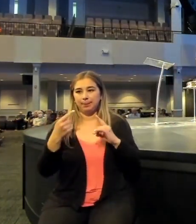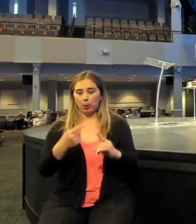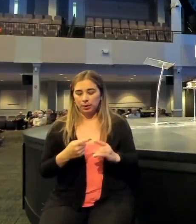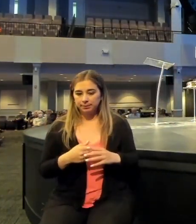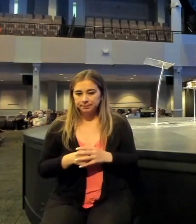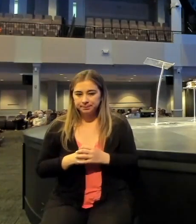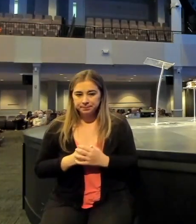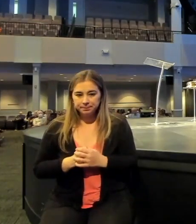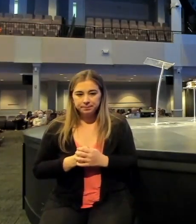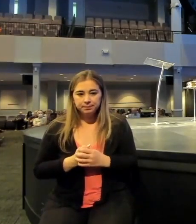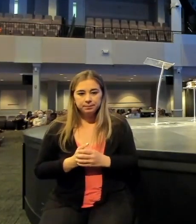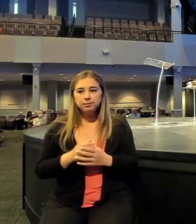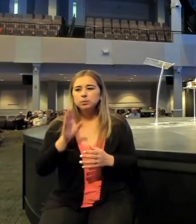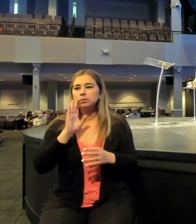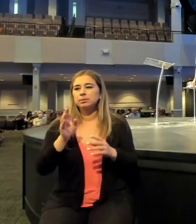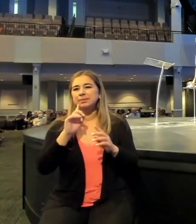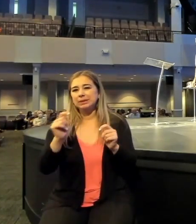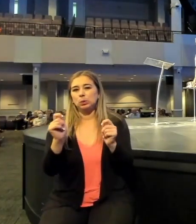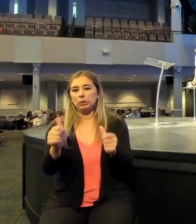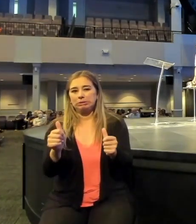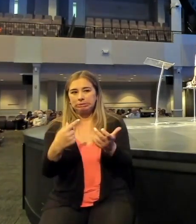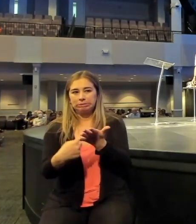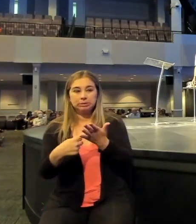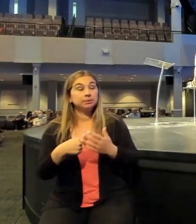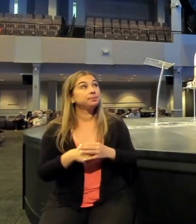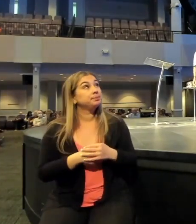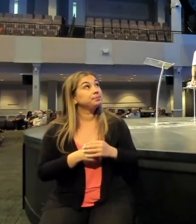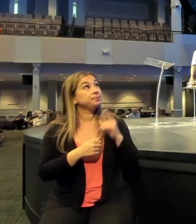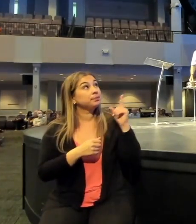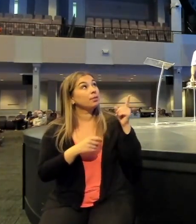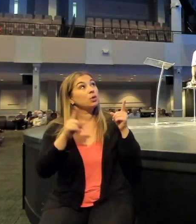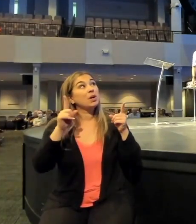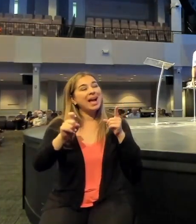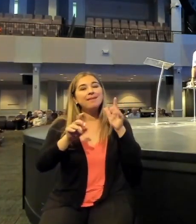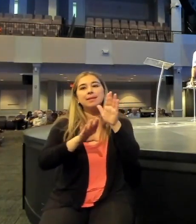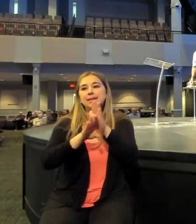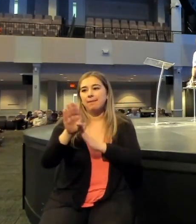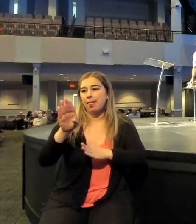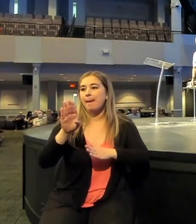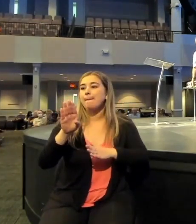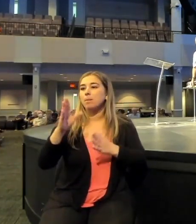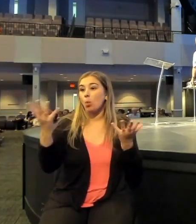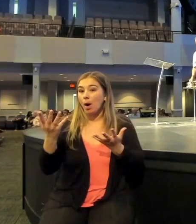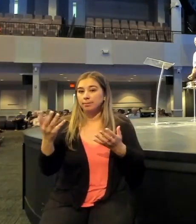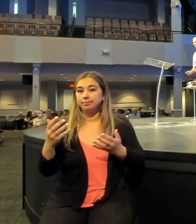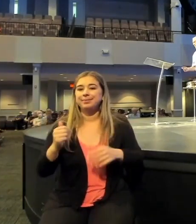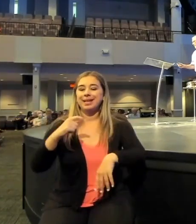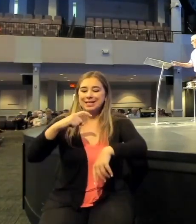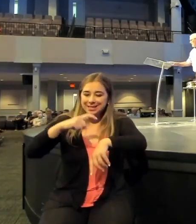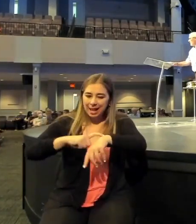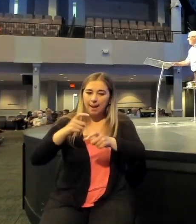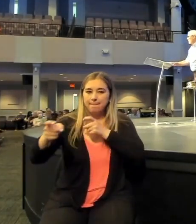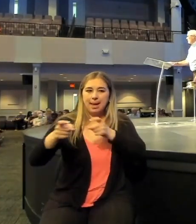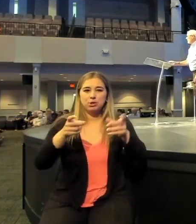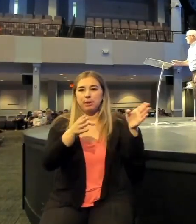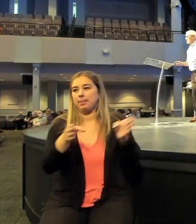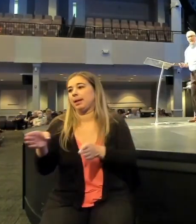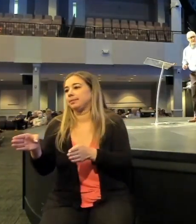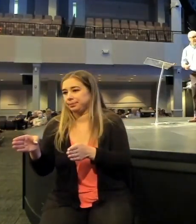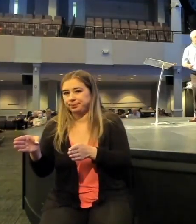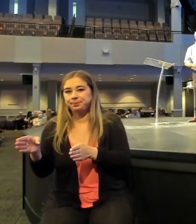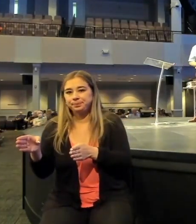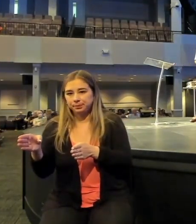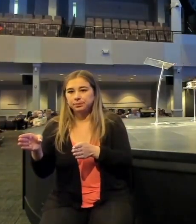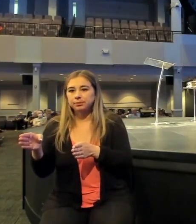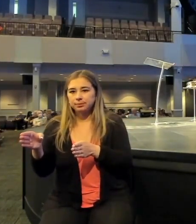point today. I'm going to cover this one pretty quickly, but you've got to develop a what? A time management. What's